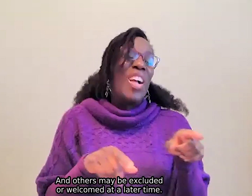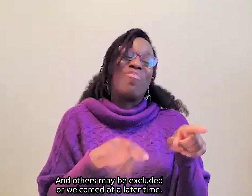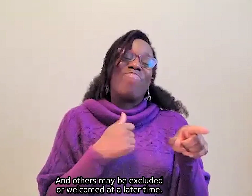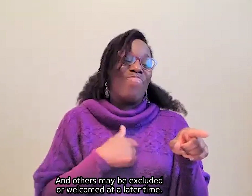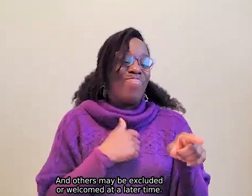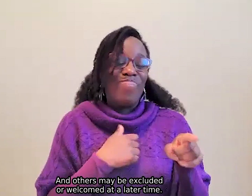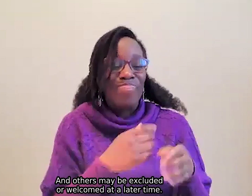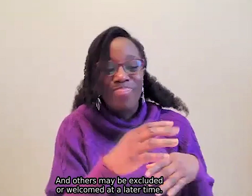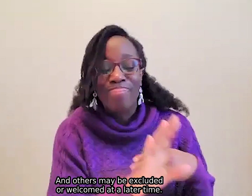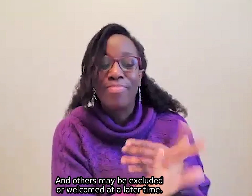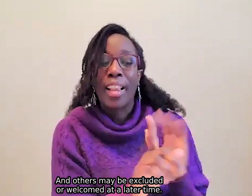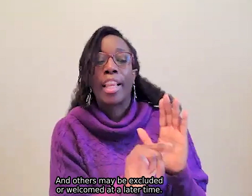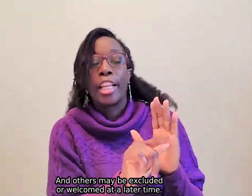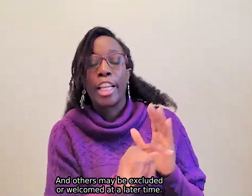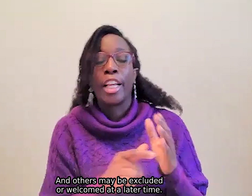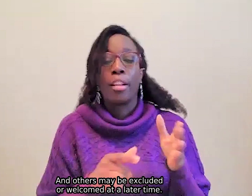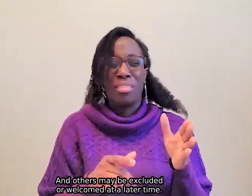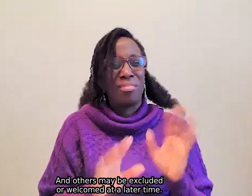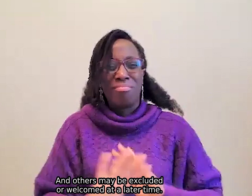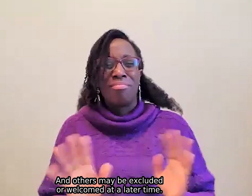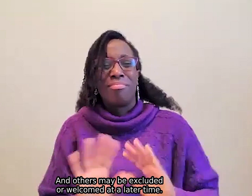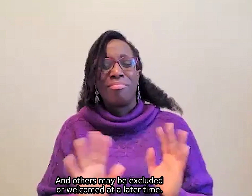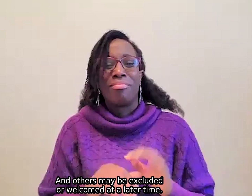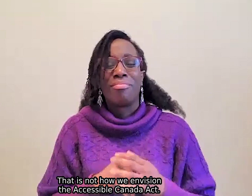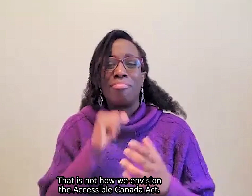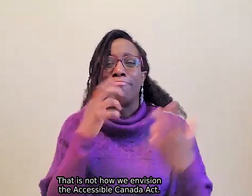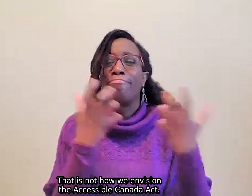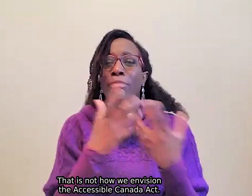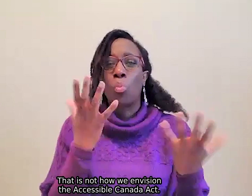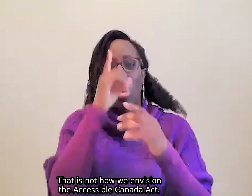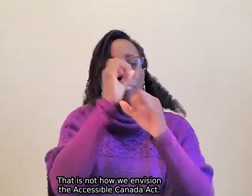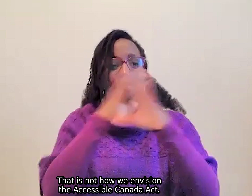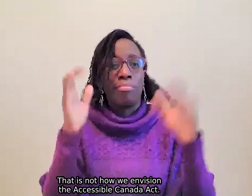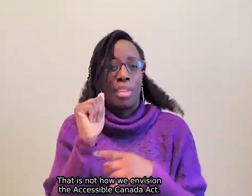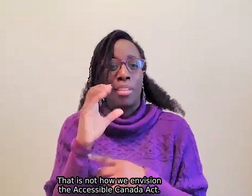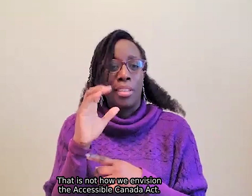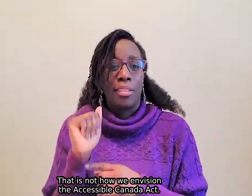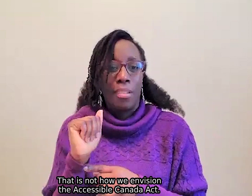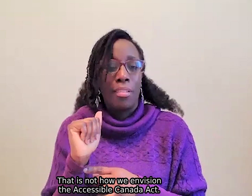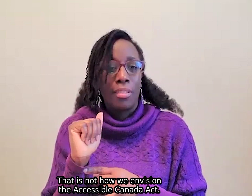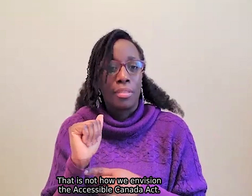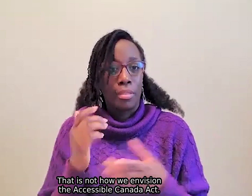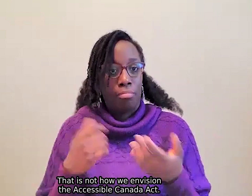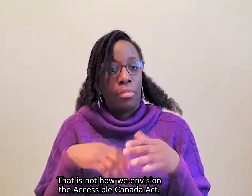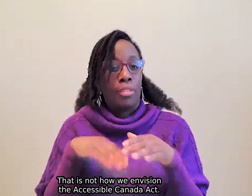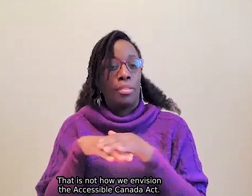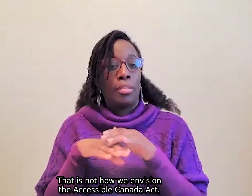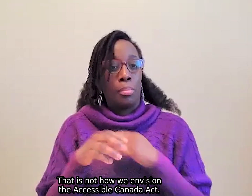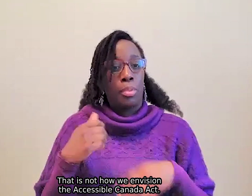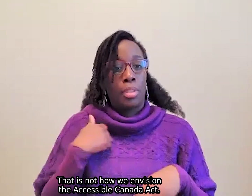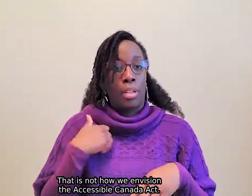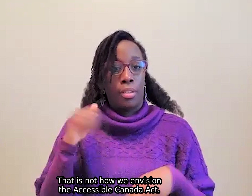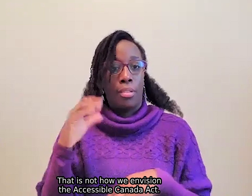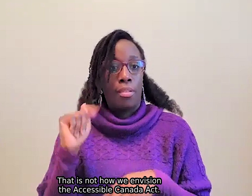and others may be excluded or welcomed at a later time. That is not how we envision the